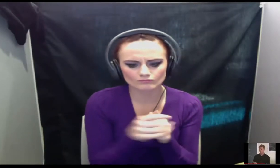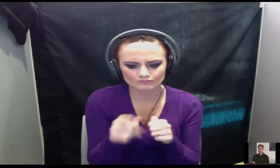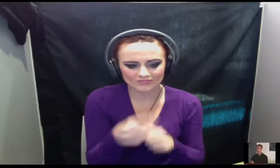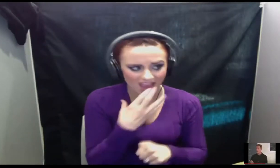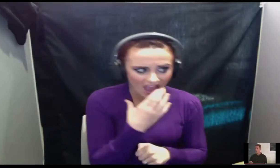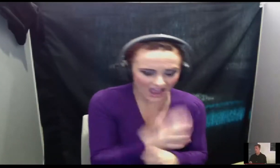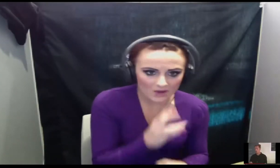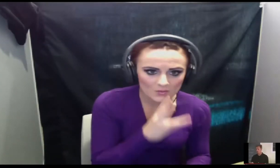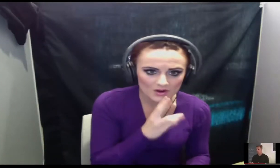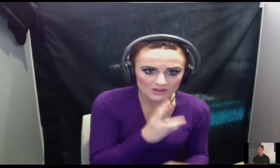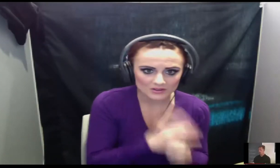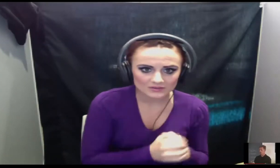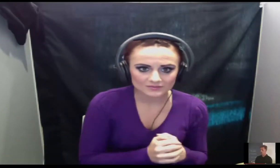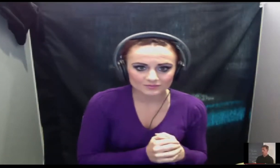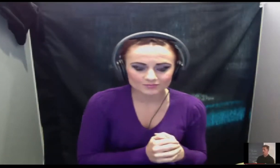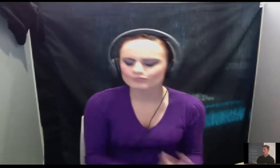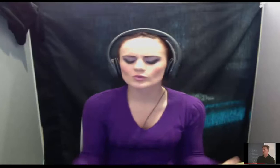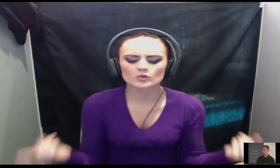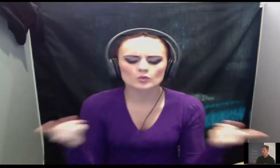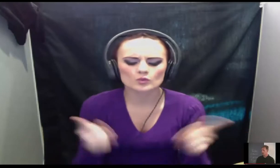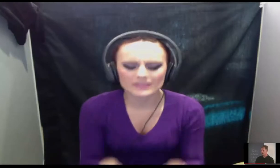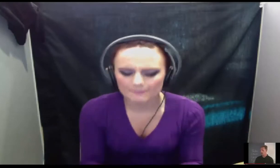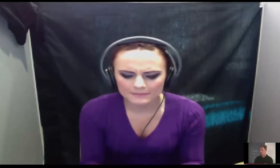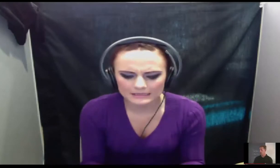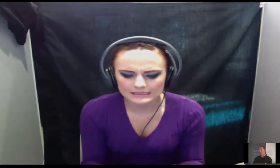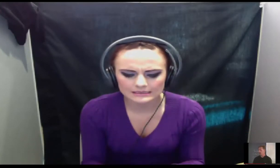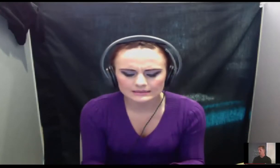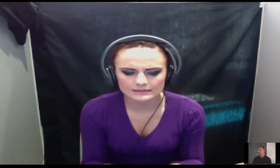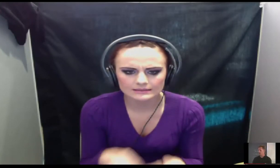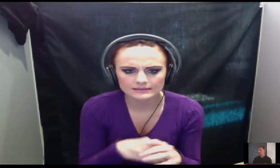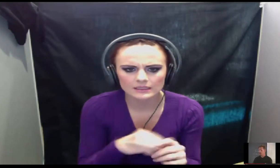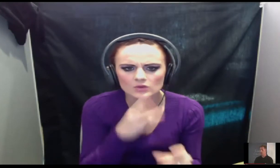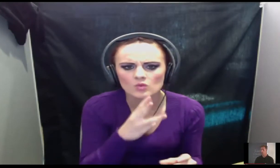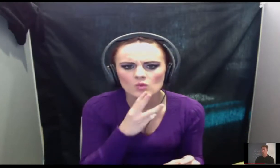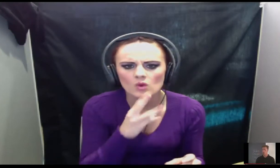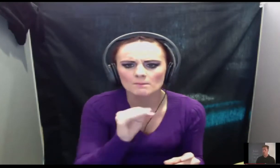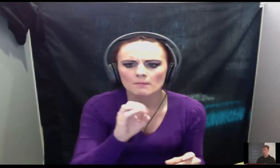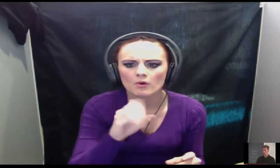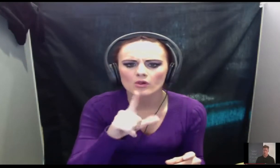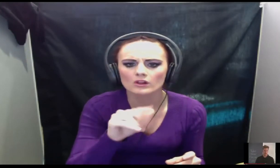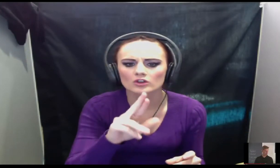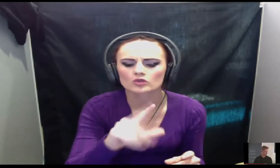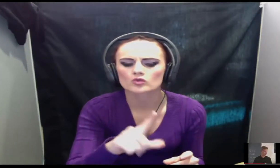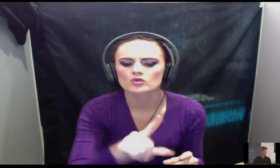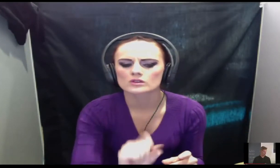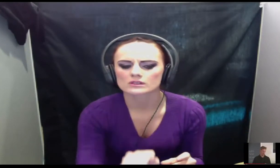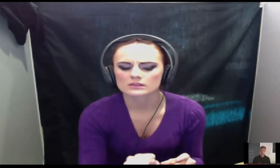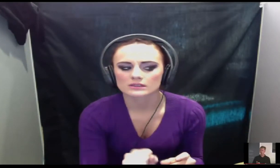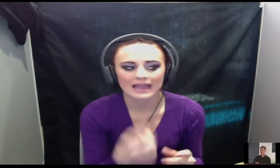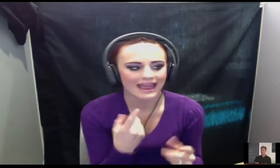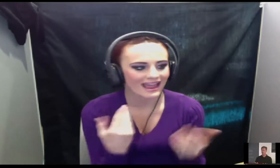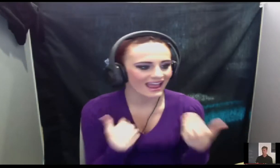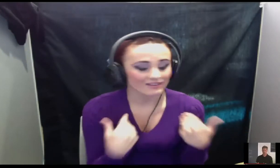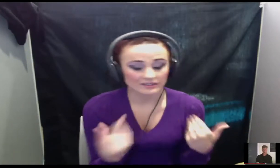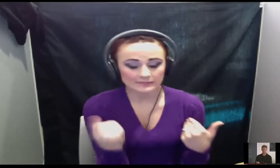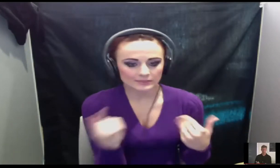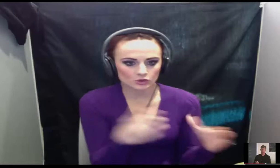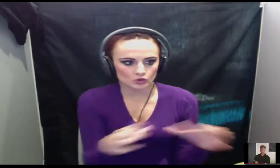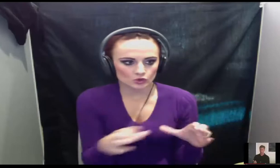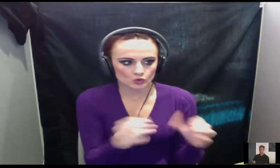What's happening to those water molecules in hot water versus cold water? Has to do with speed. What? Faster. They move